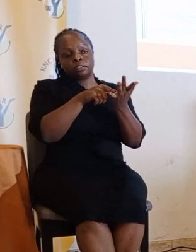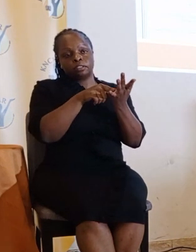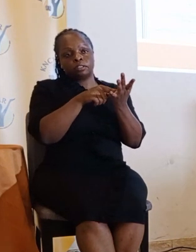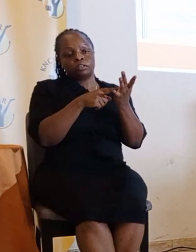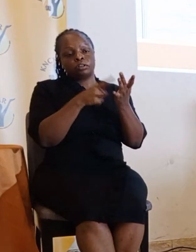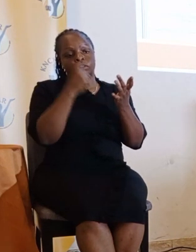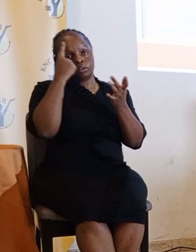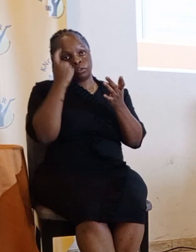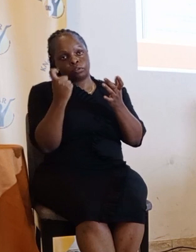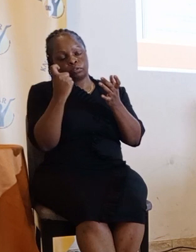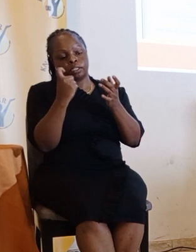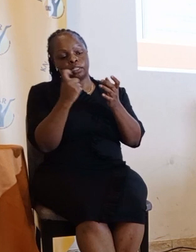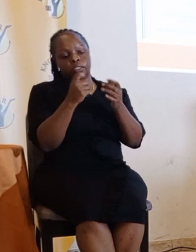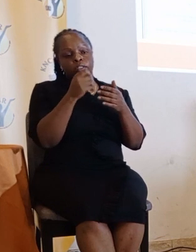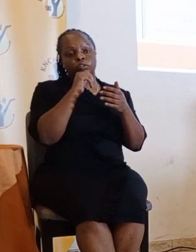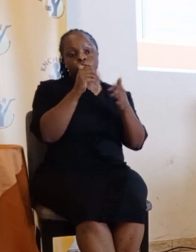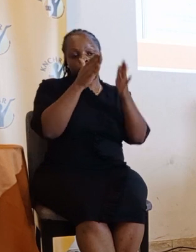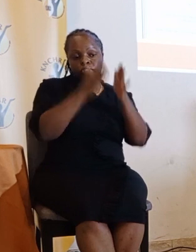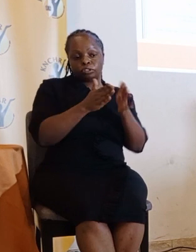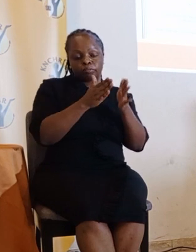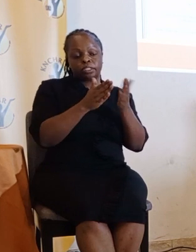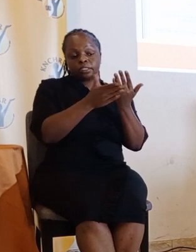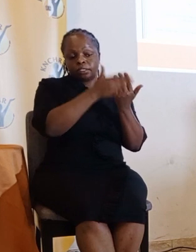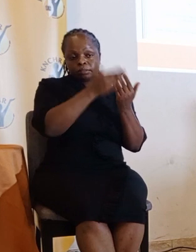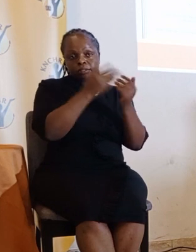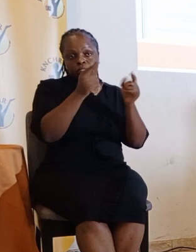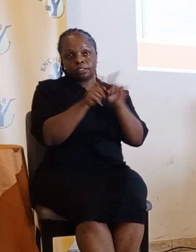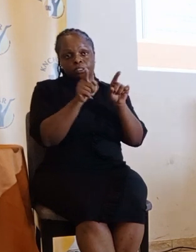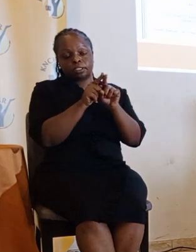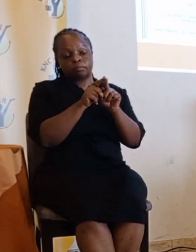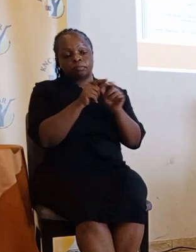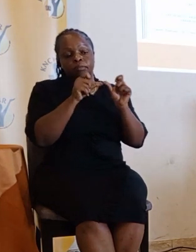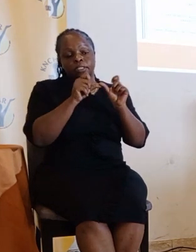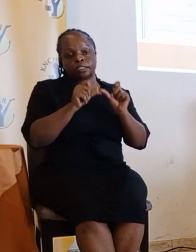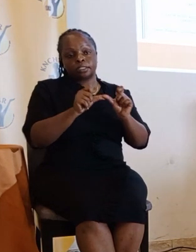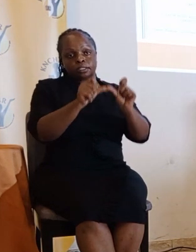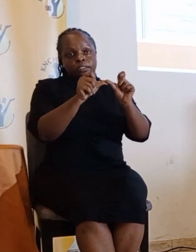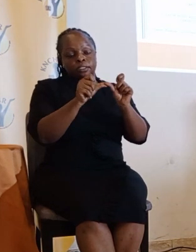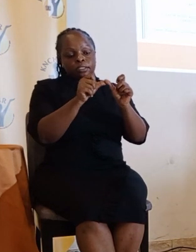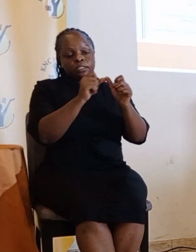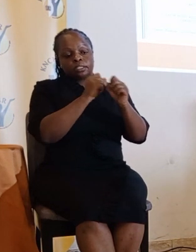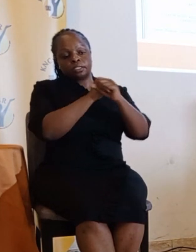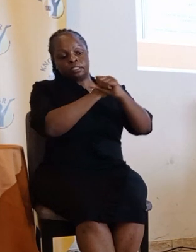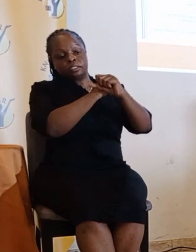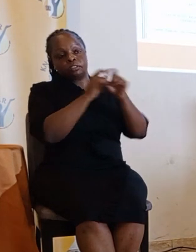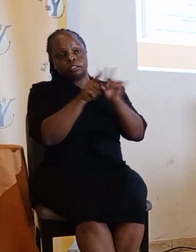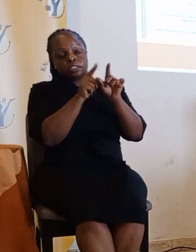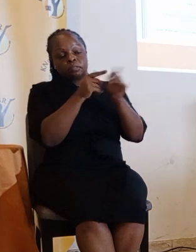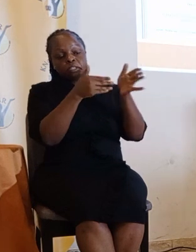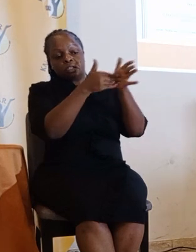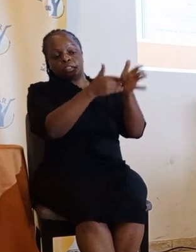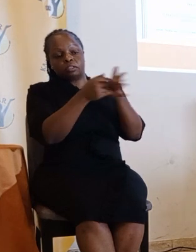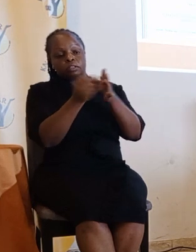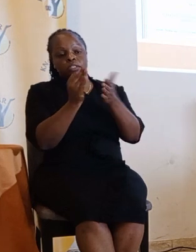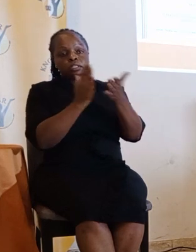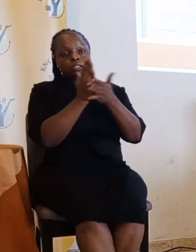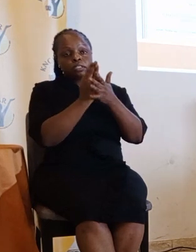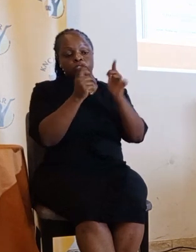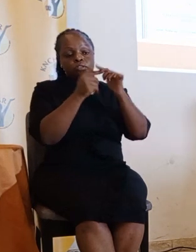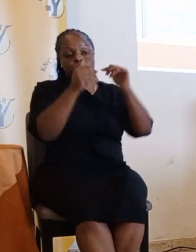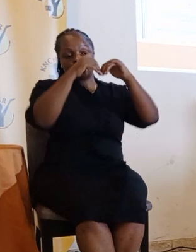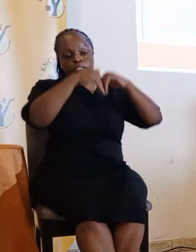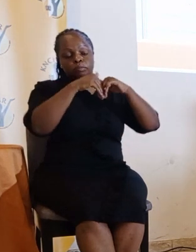cruel, inhuman, and degrading treatment, as well as the persistent restriction and denial of the right to assemble